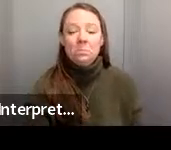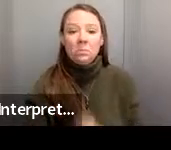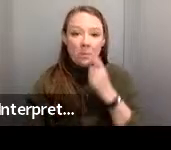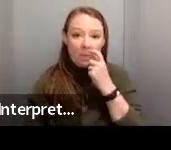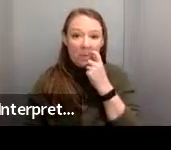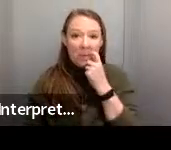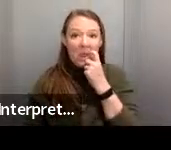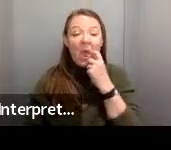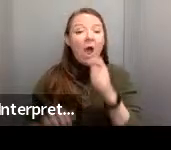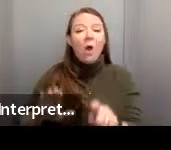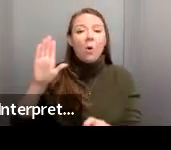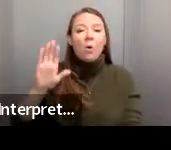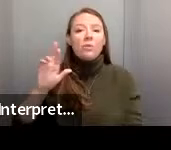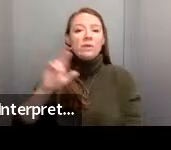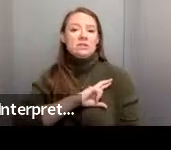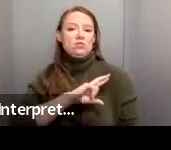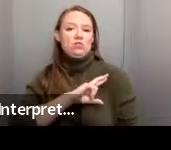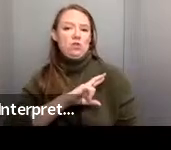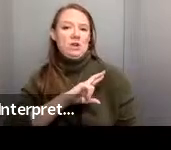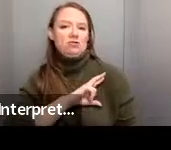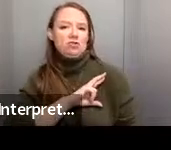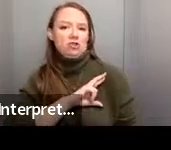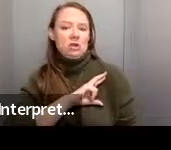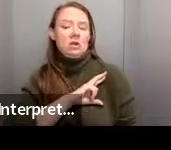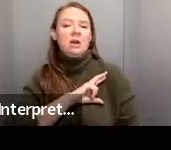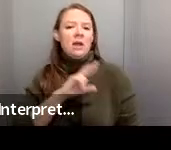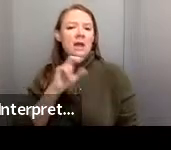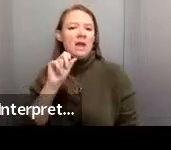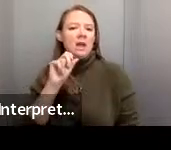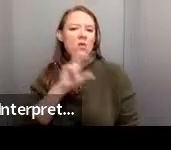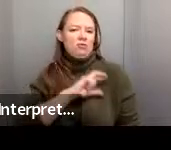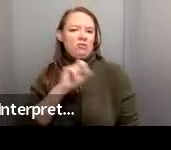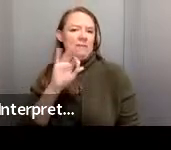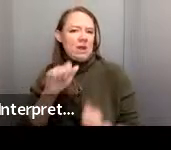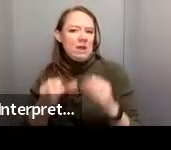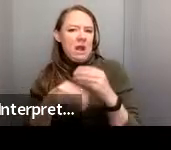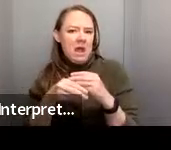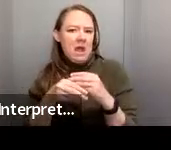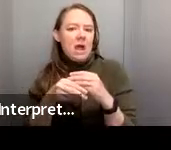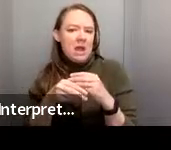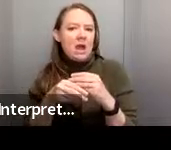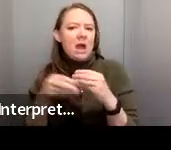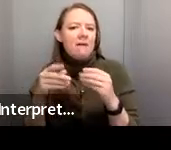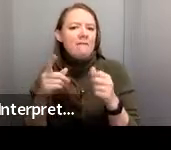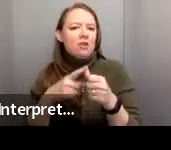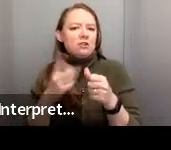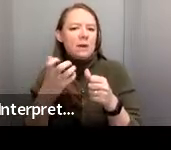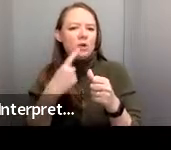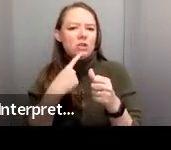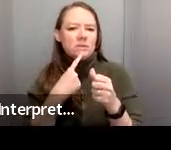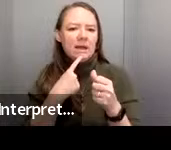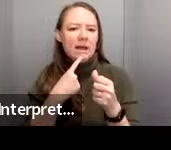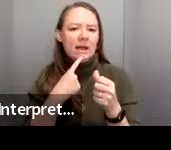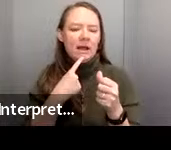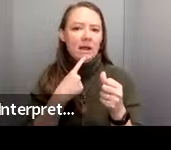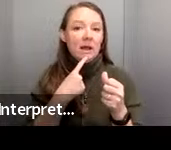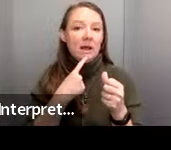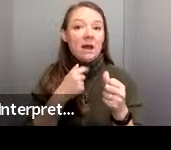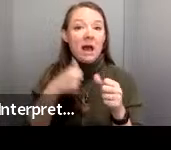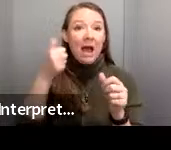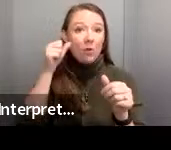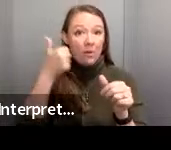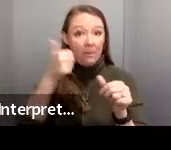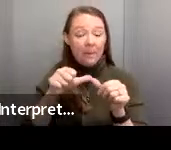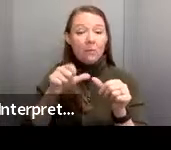Oh, this is Rich, if I could add. First, I would like to say that I remember hearing